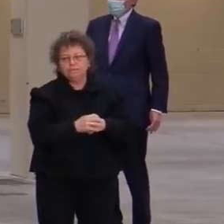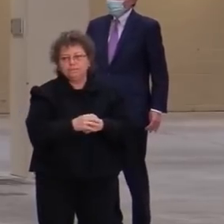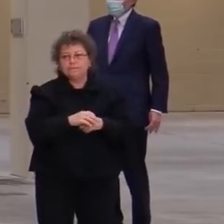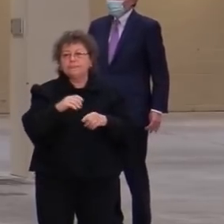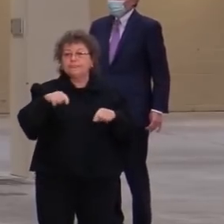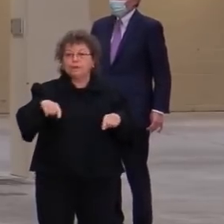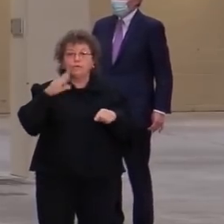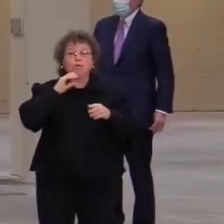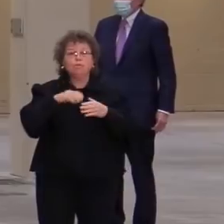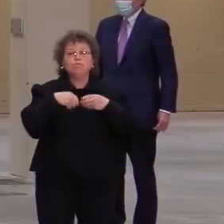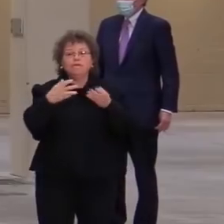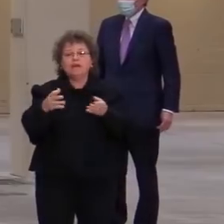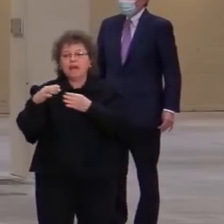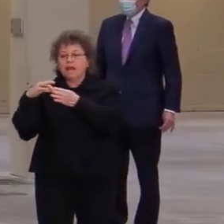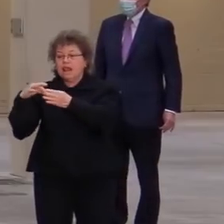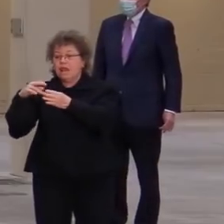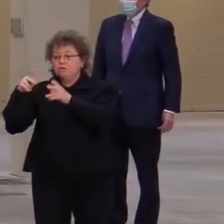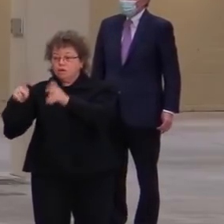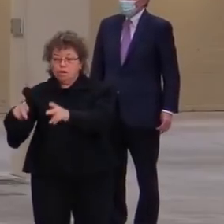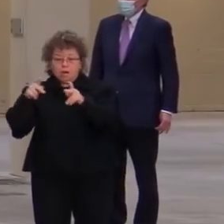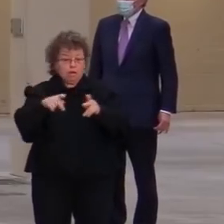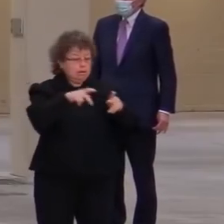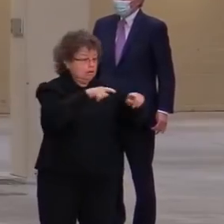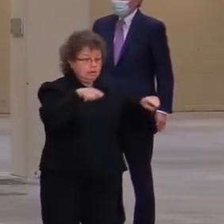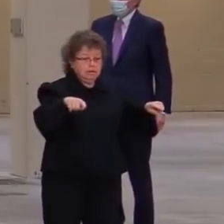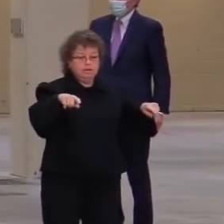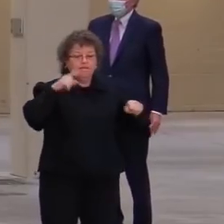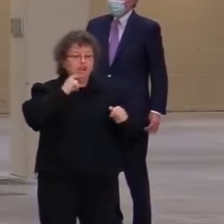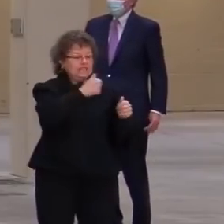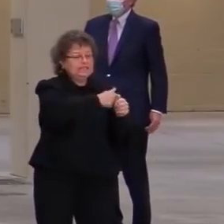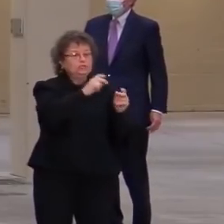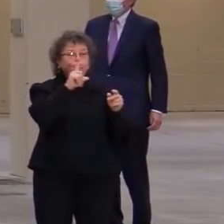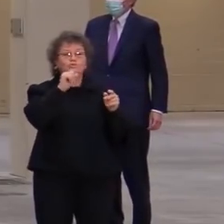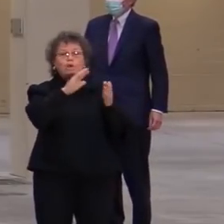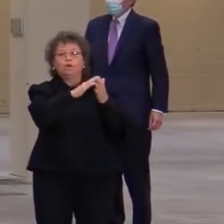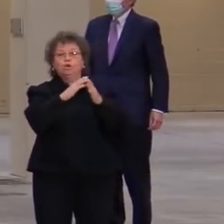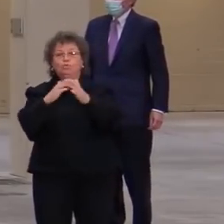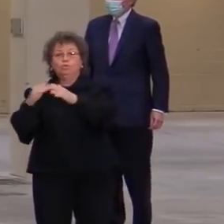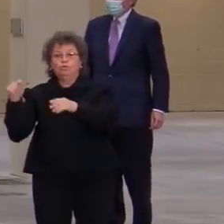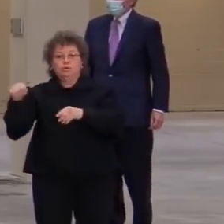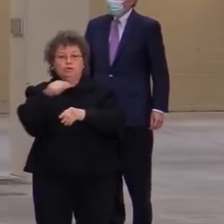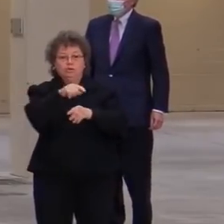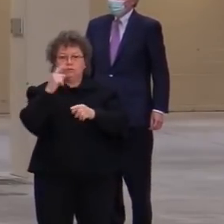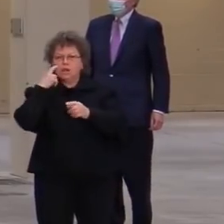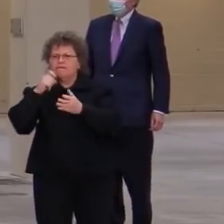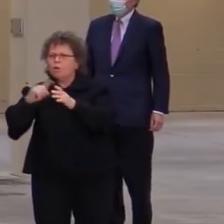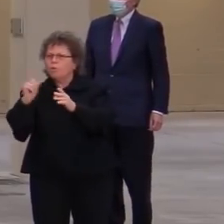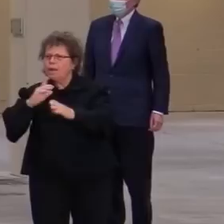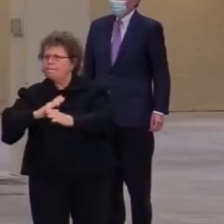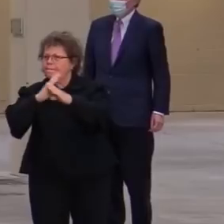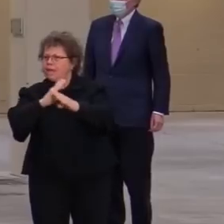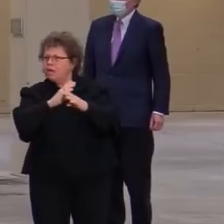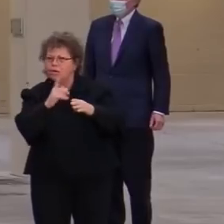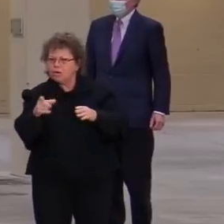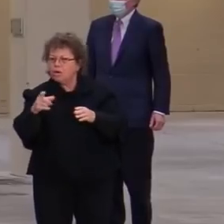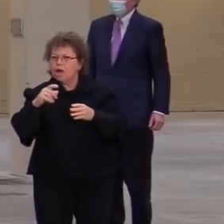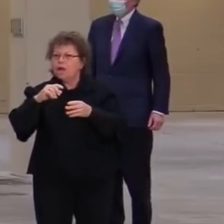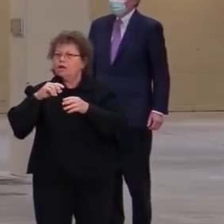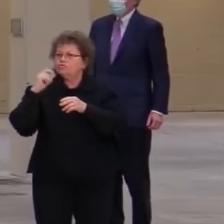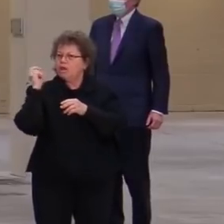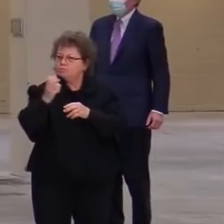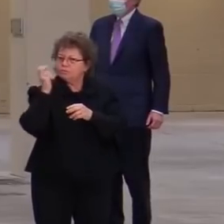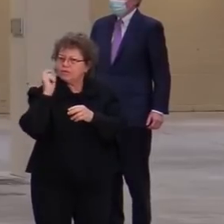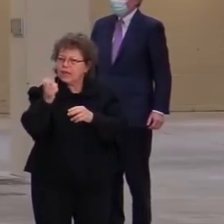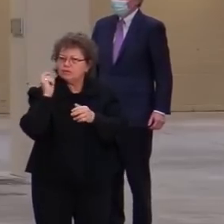to provide liaisons to each of the 20 communities to identify barriers to vaccine access, such as transportation, language